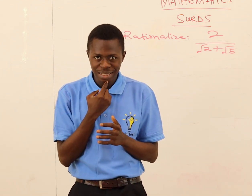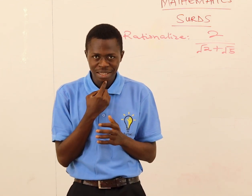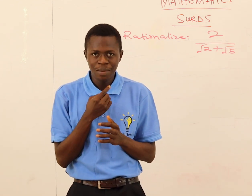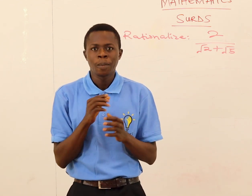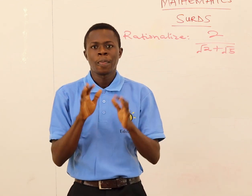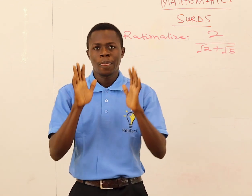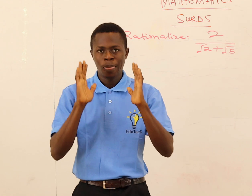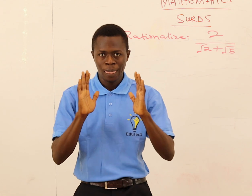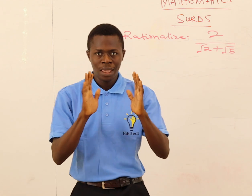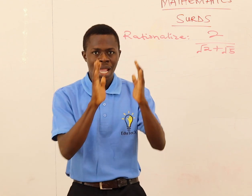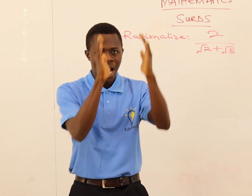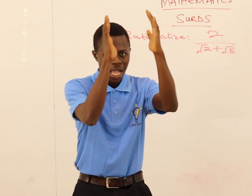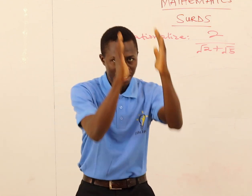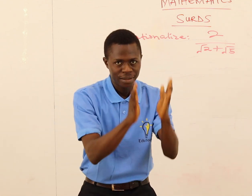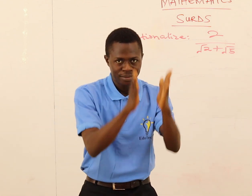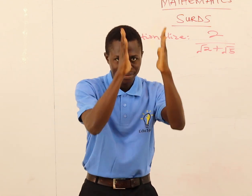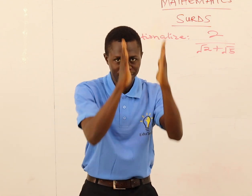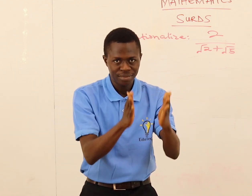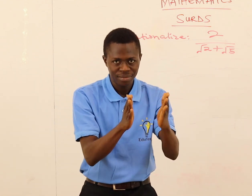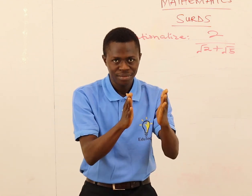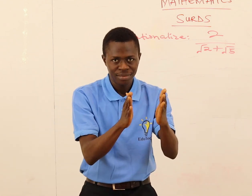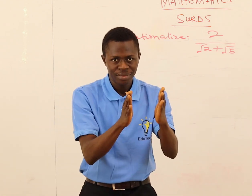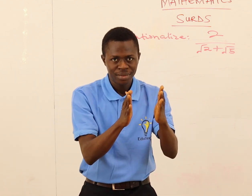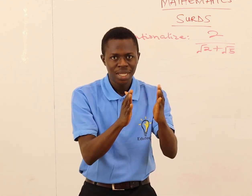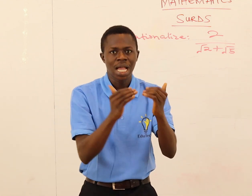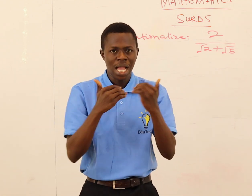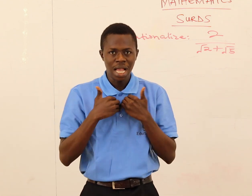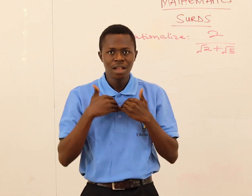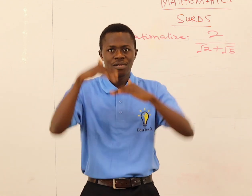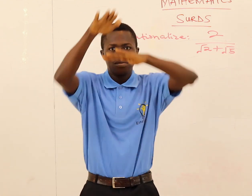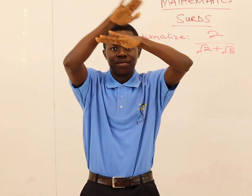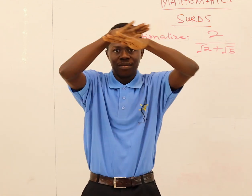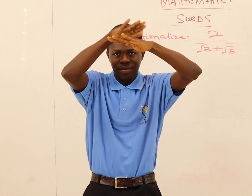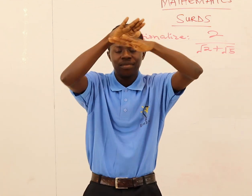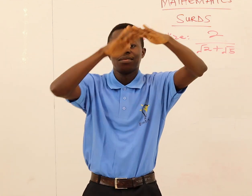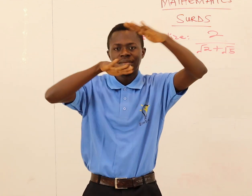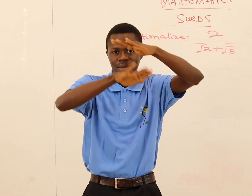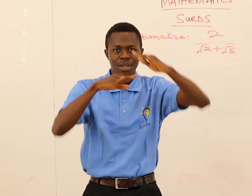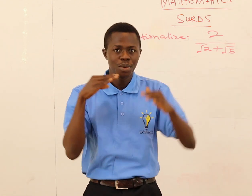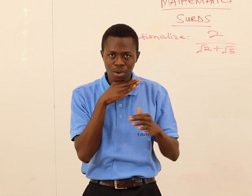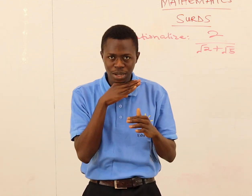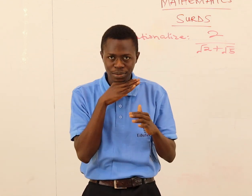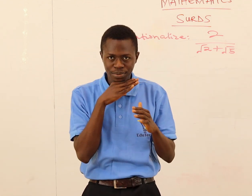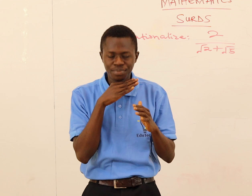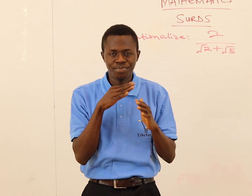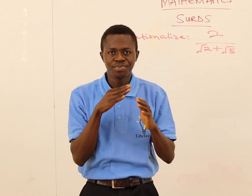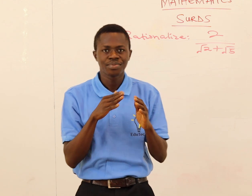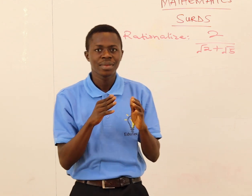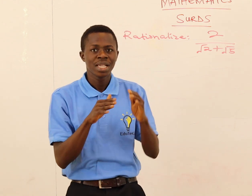Maybe this is a little bit confusing. So let's go over it again. I'm saying that with the expression, we have the numerator